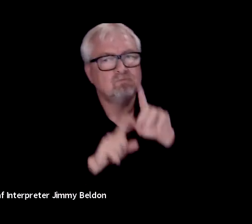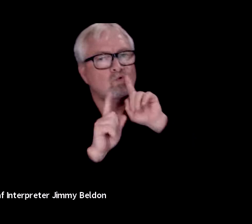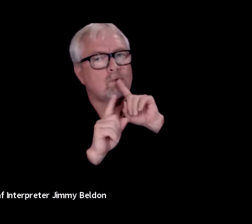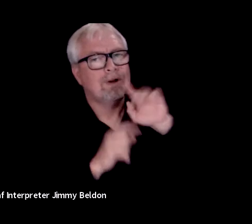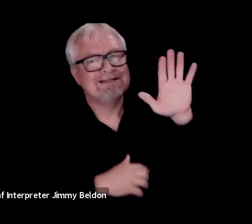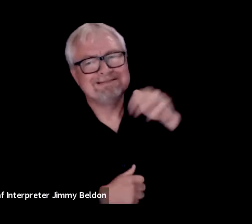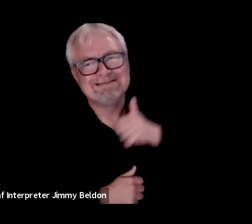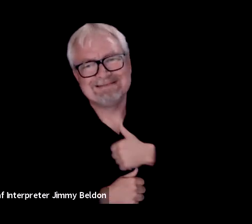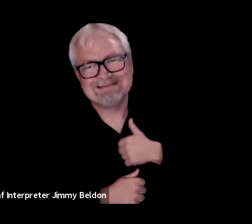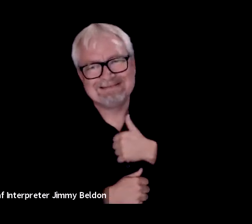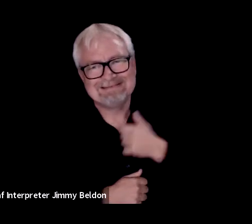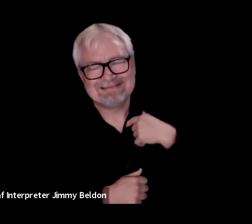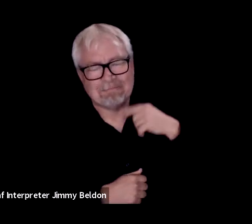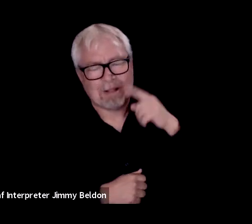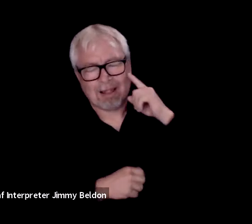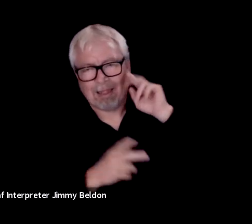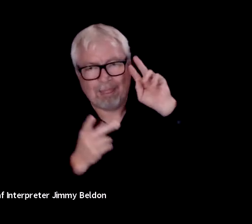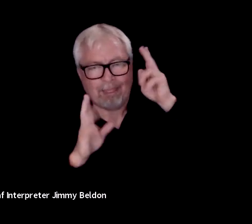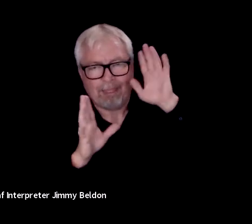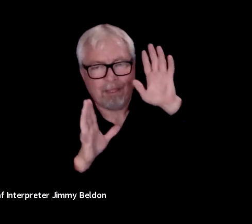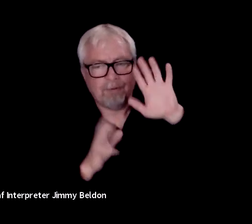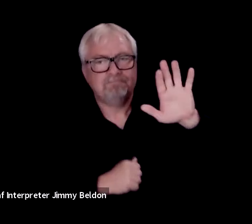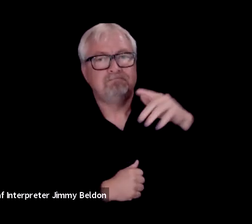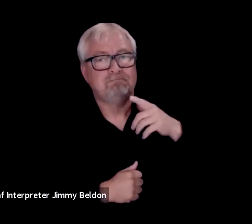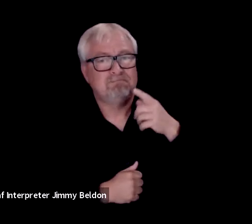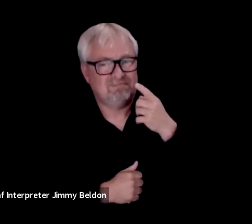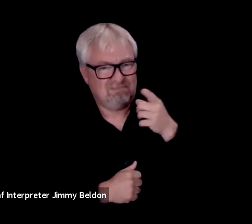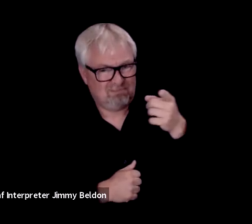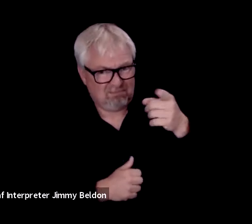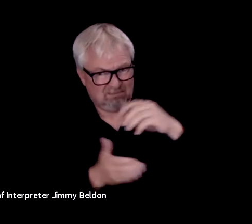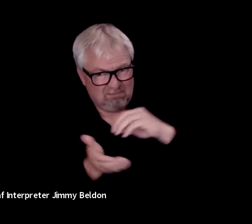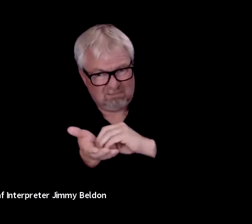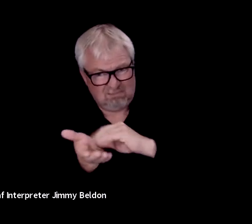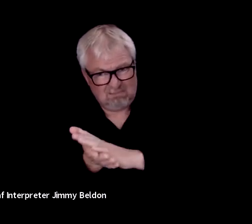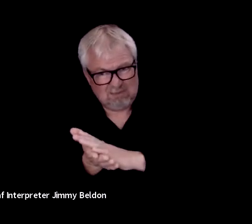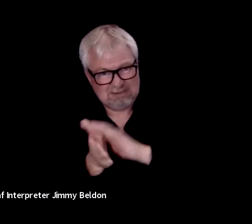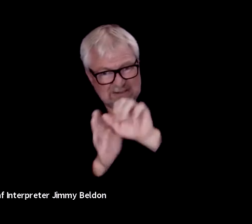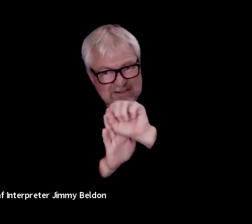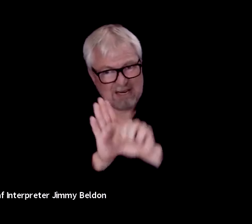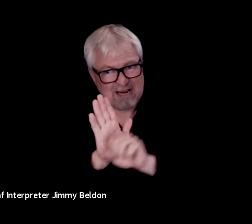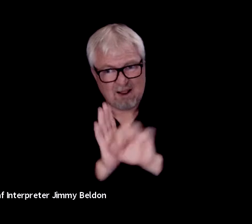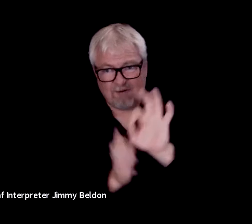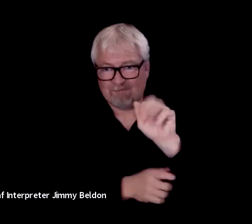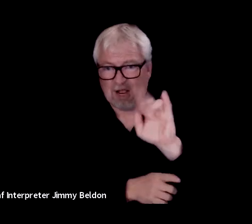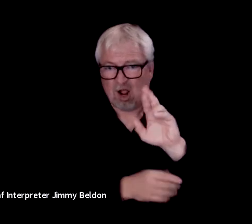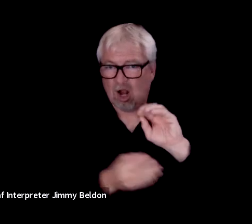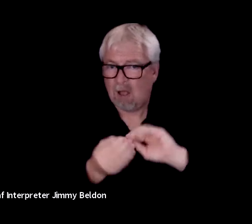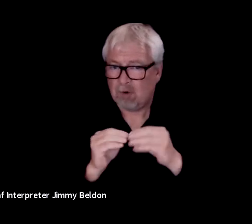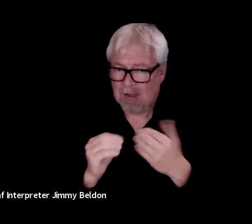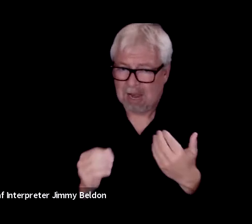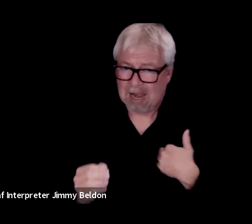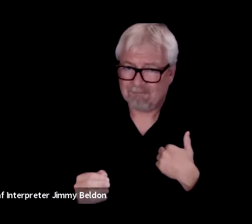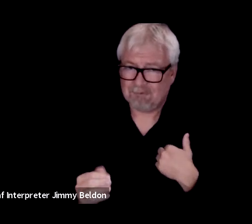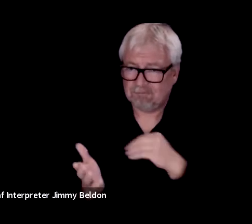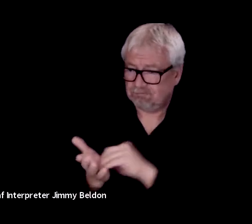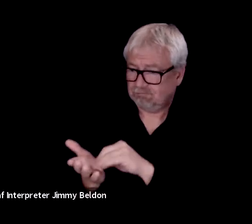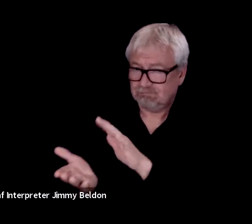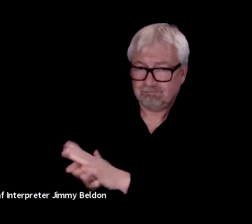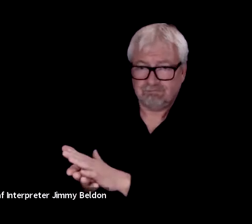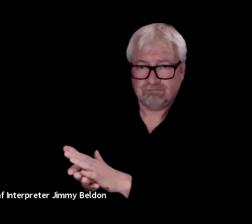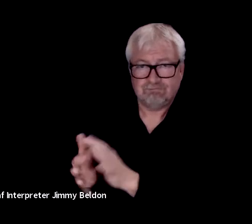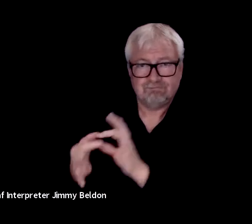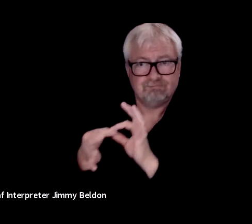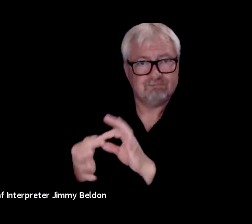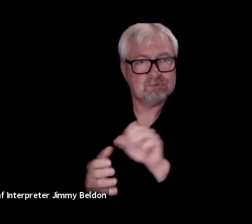watched? Yes, the current, and we talked about the fact that these are